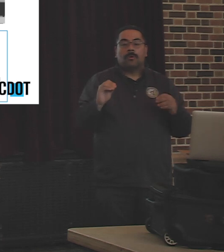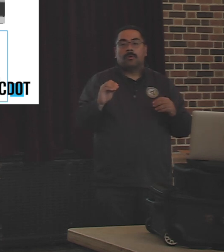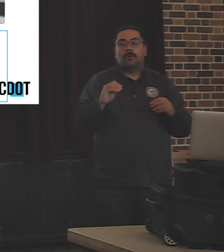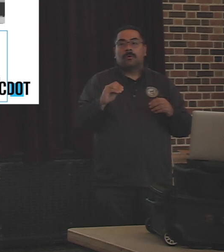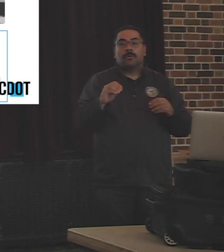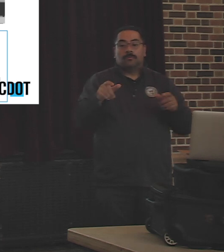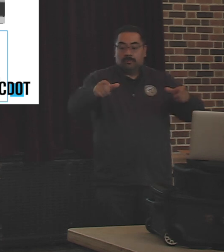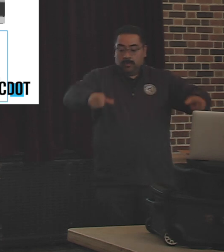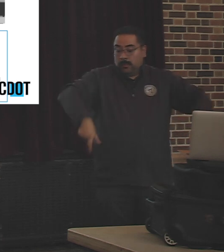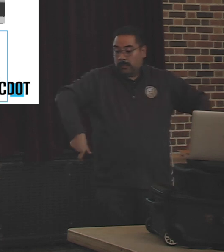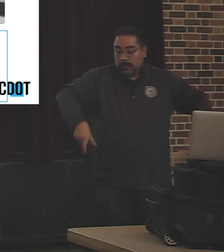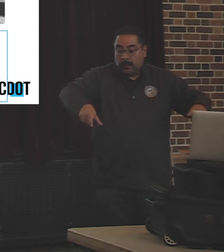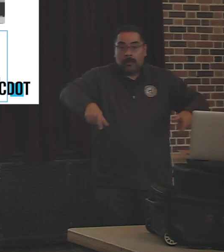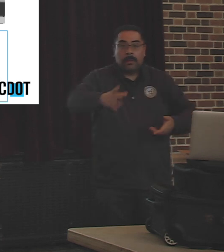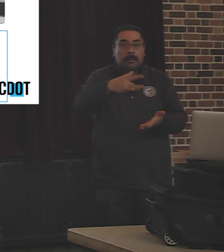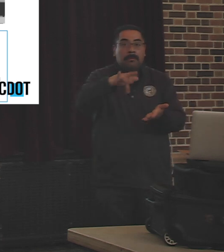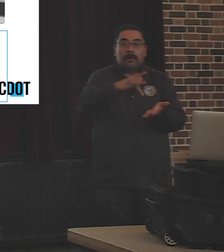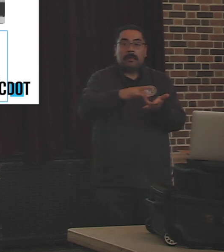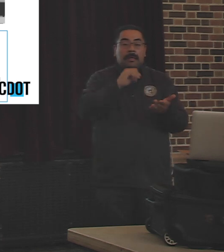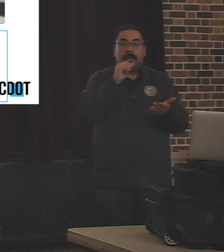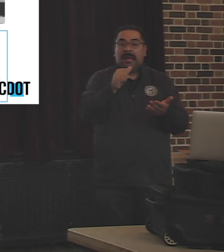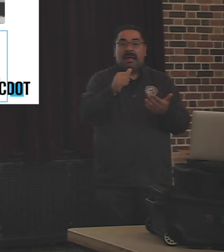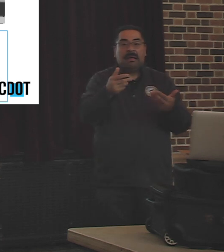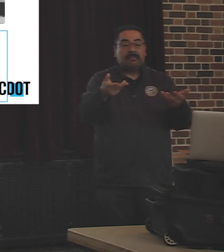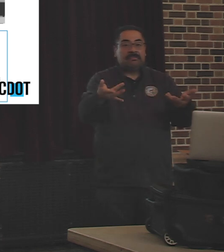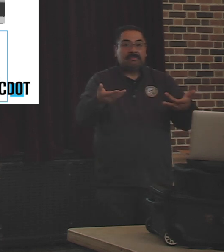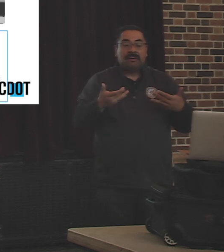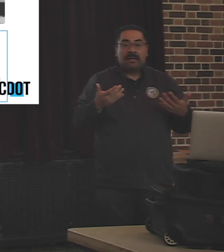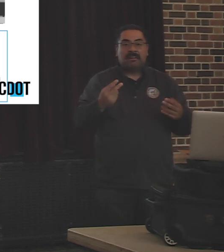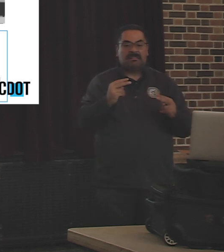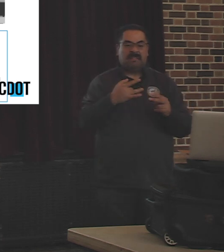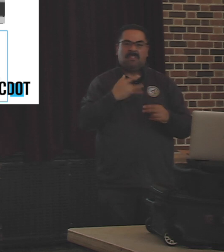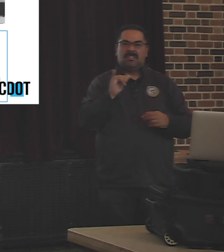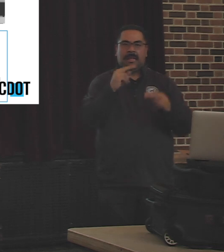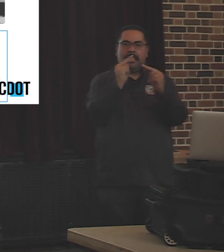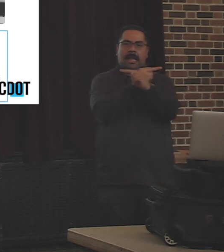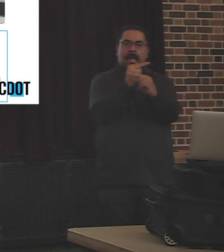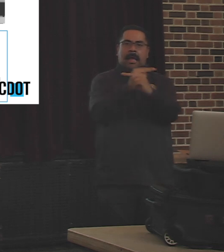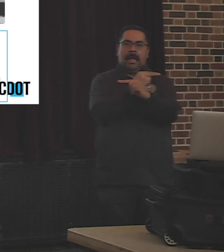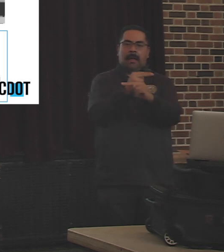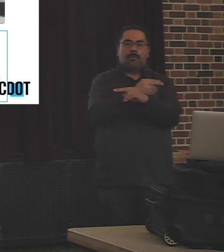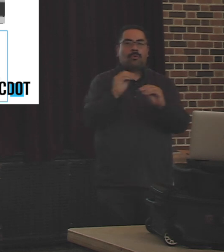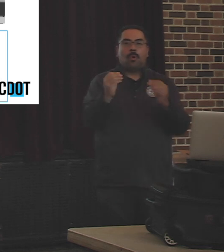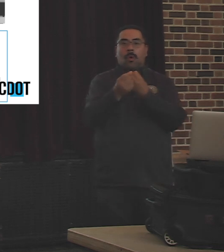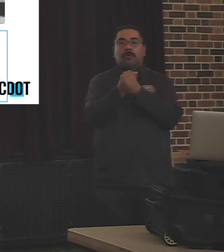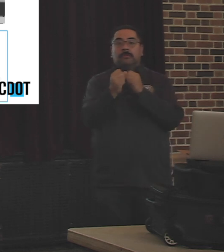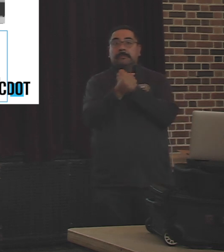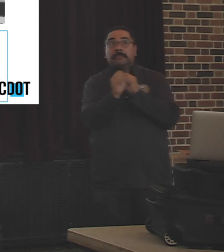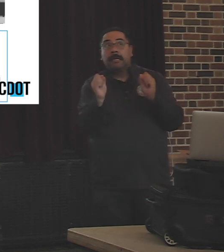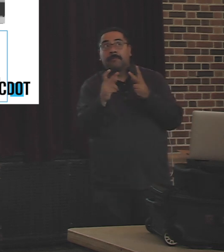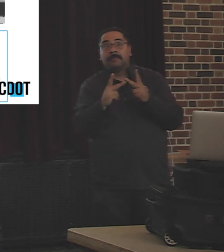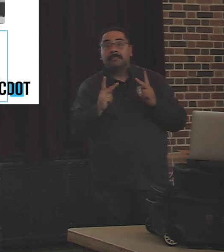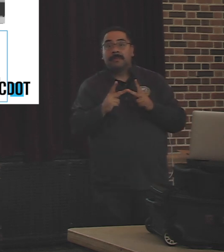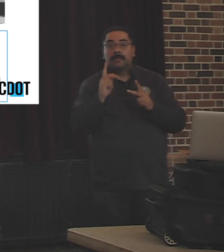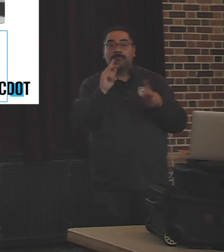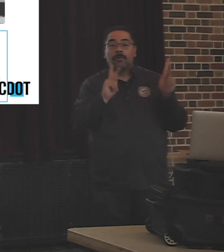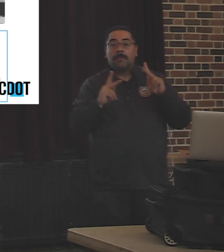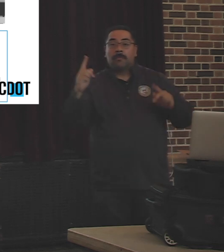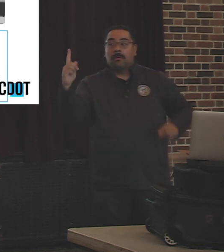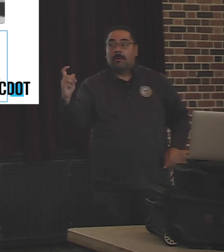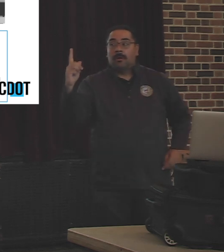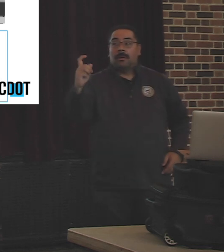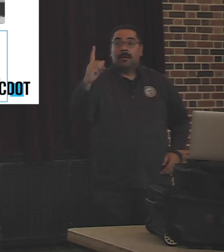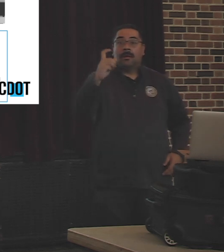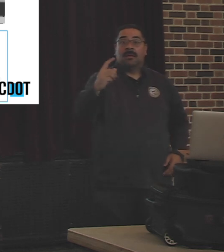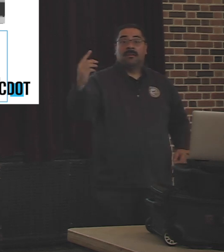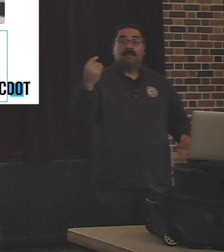medians. It's an uninviting highway feel. There's no refuge space for pedestrians crossing